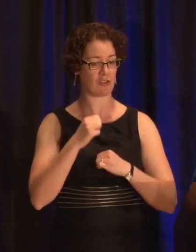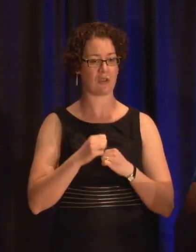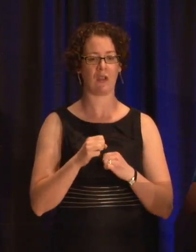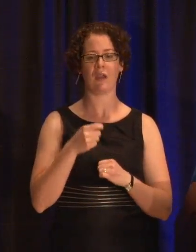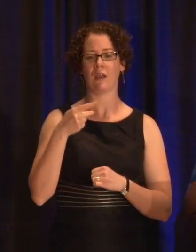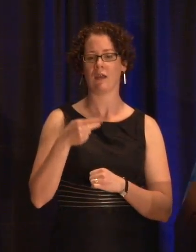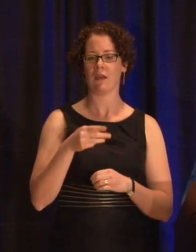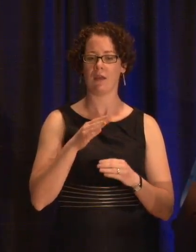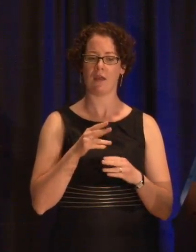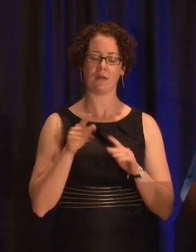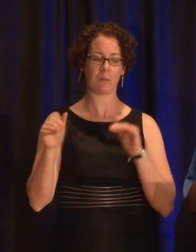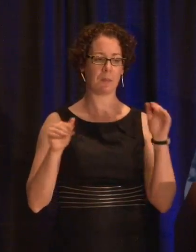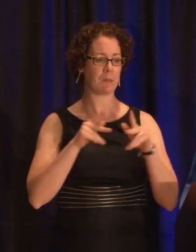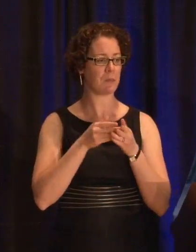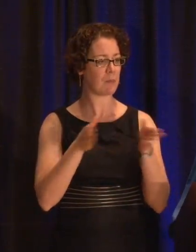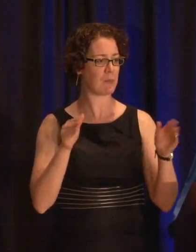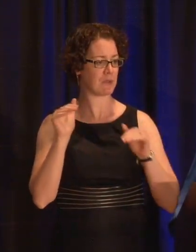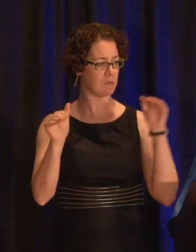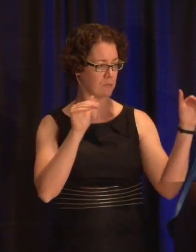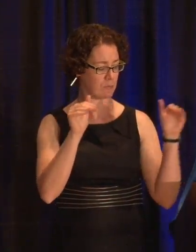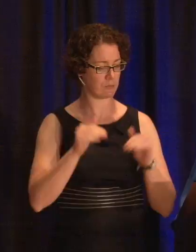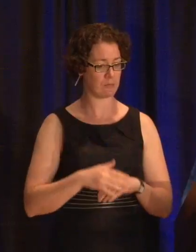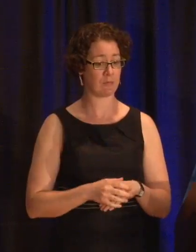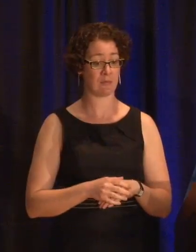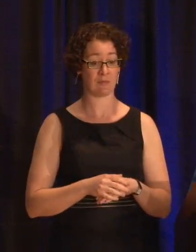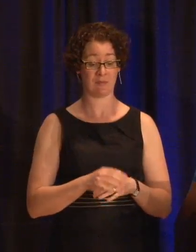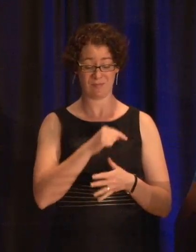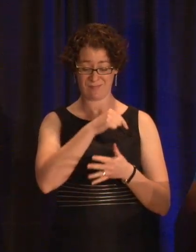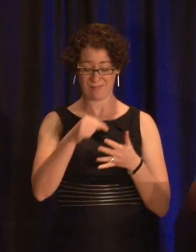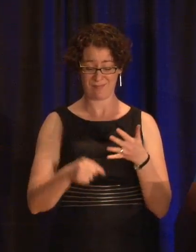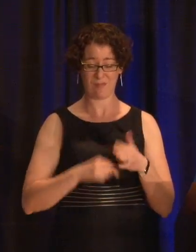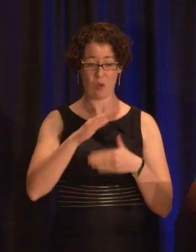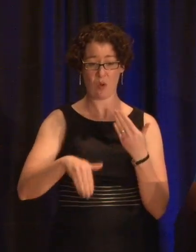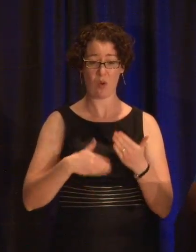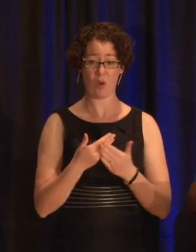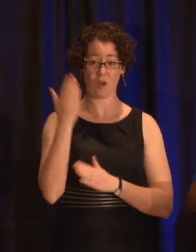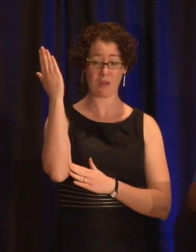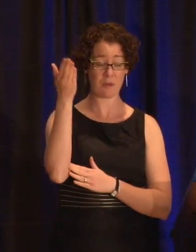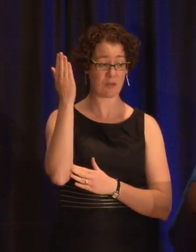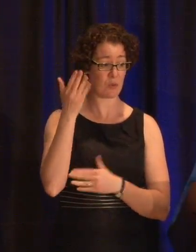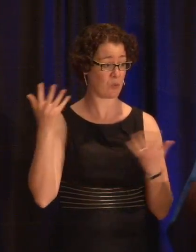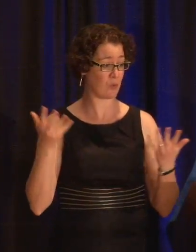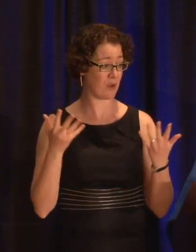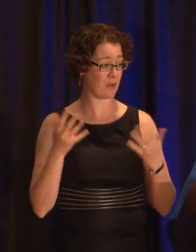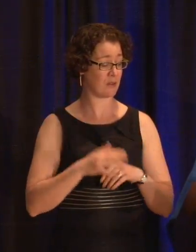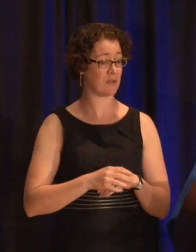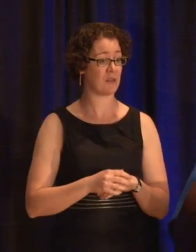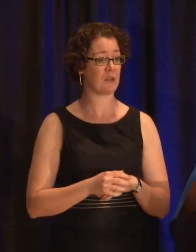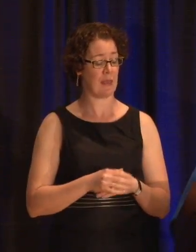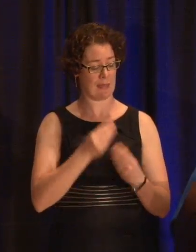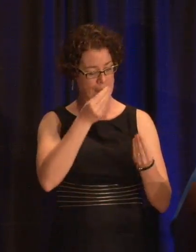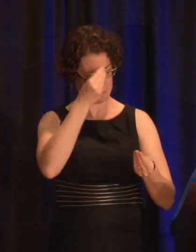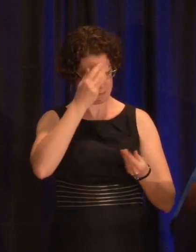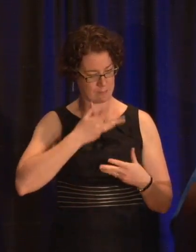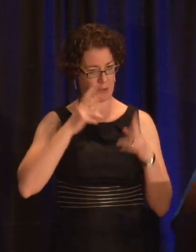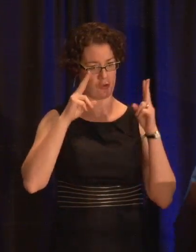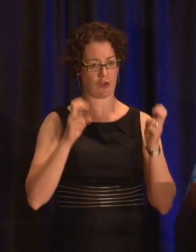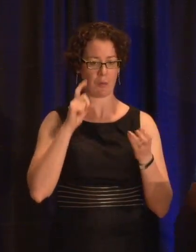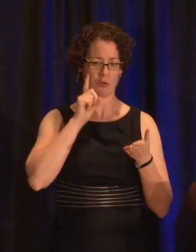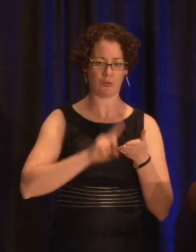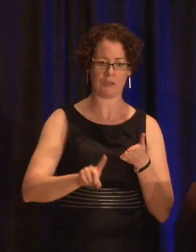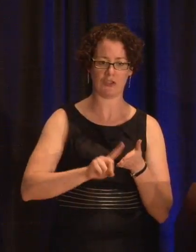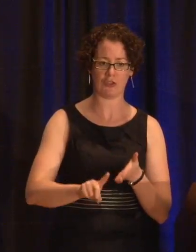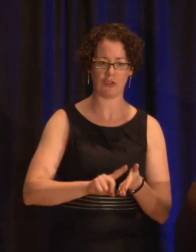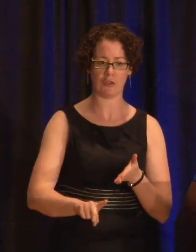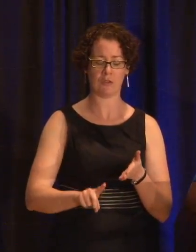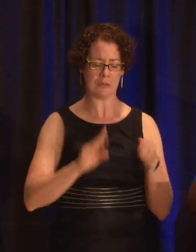outreach. The common denominator with all of these presentations is that I was given an area in which to research, so